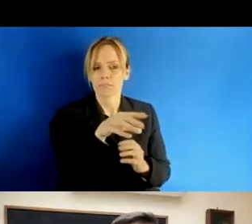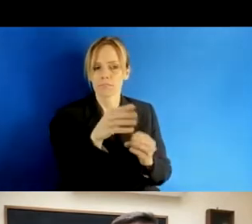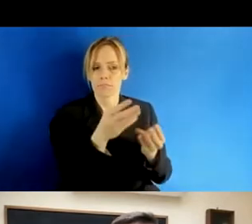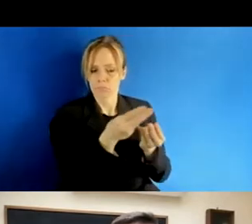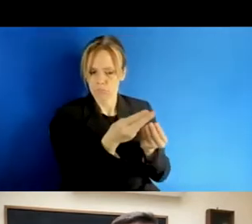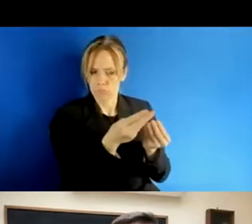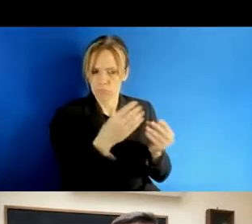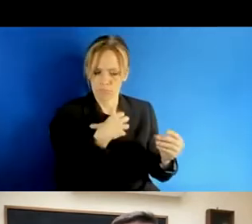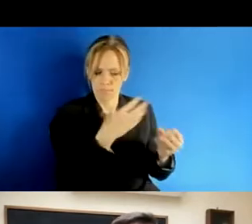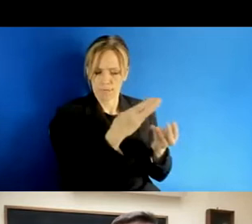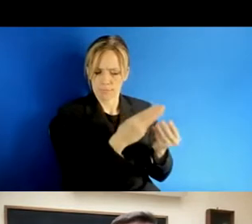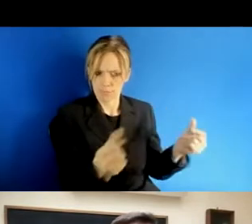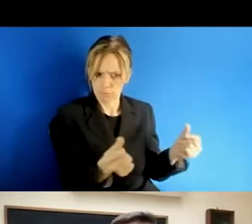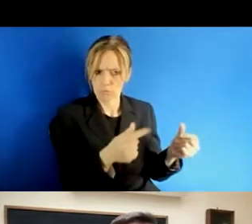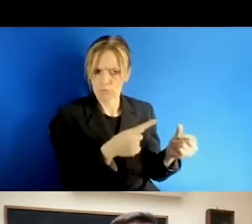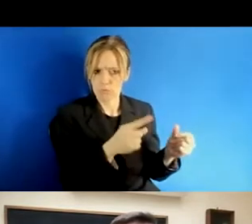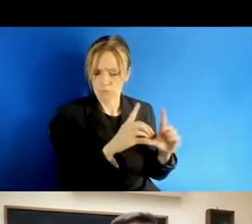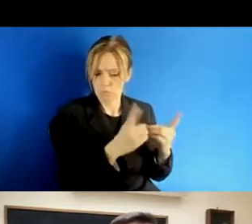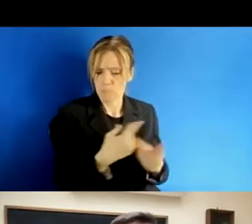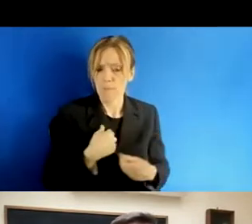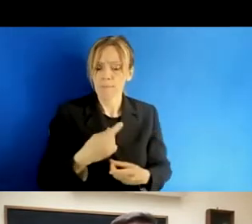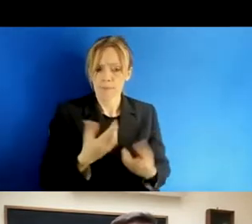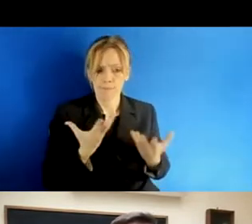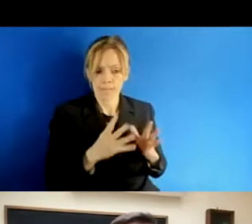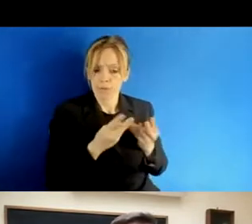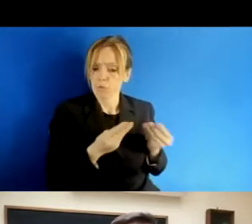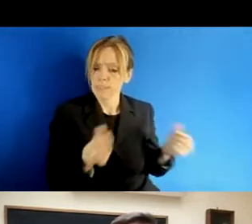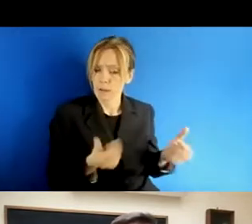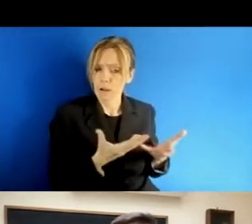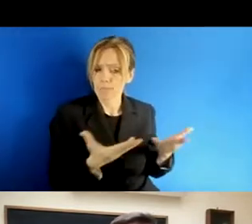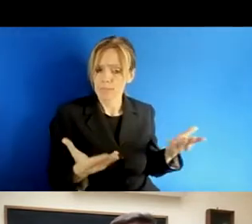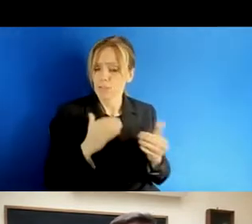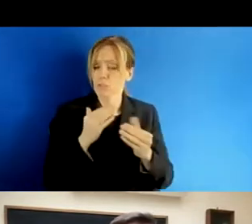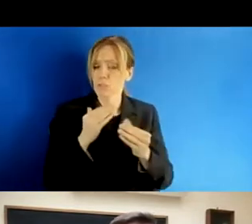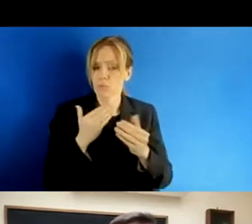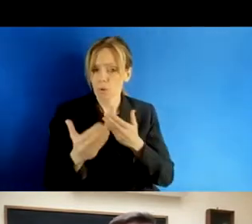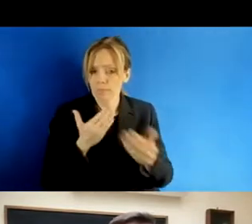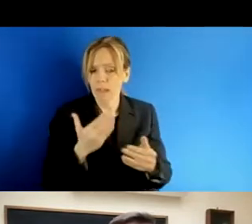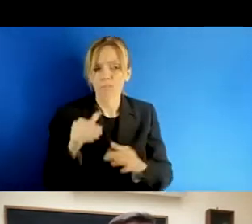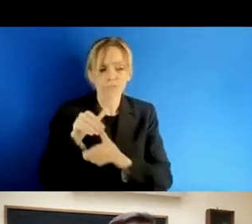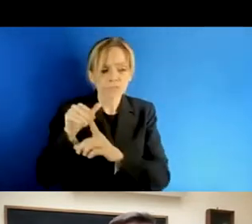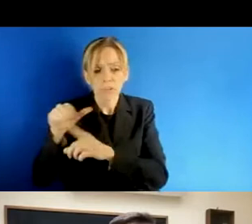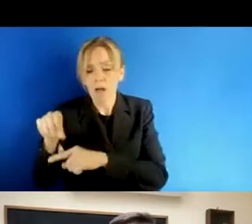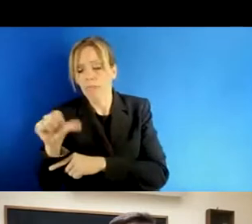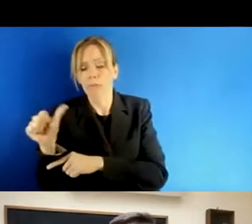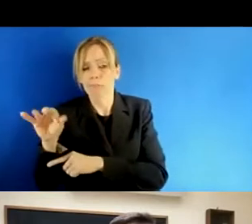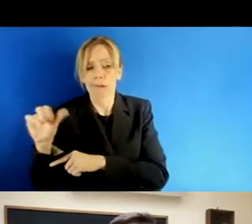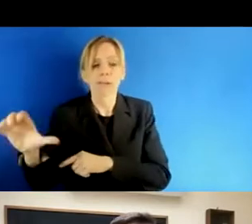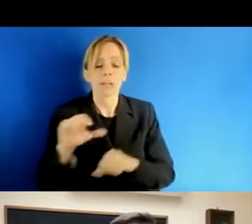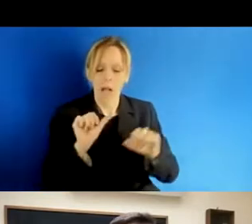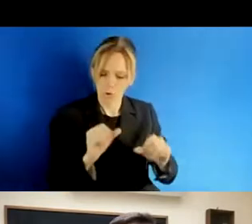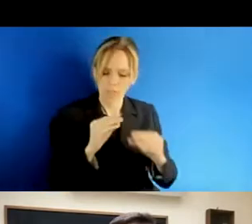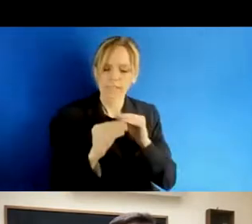do investigations and fix things, and enable students to be able to remain enrolled in the class,